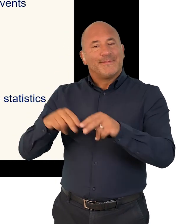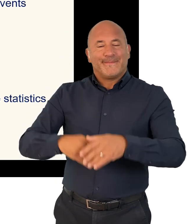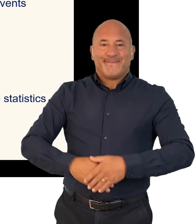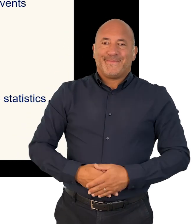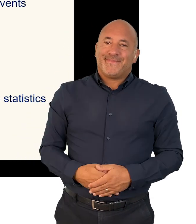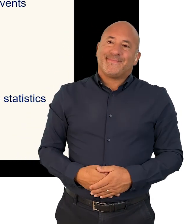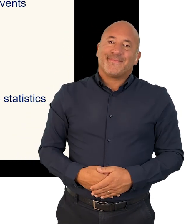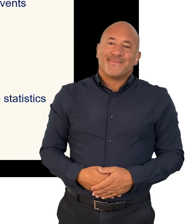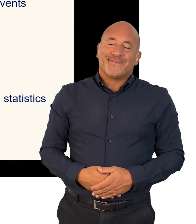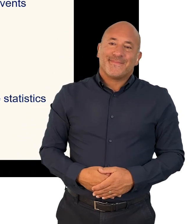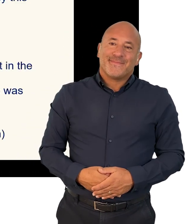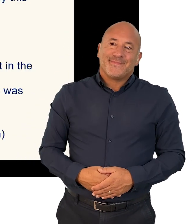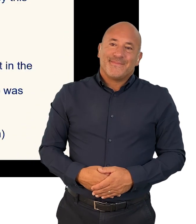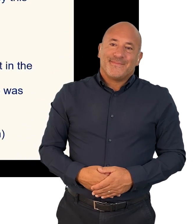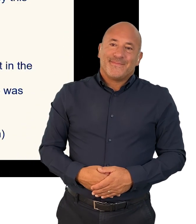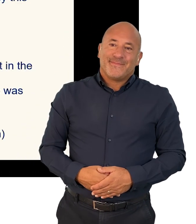implemented.